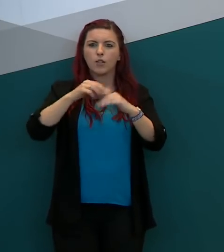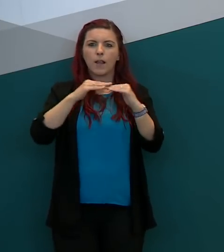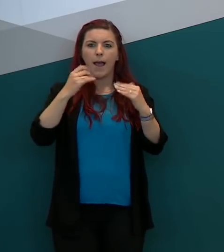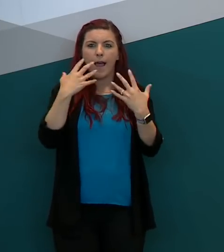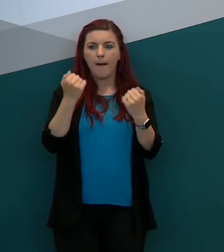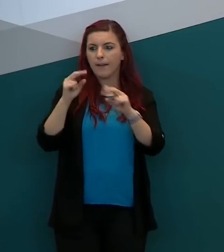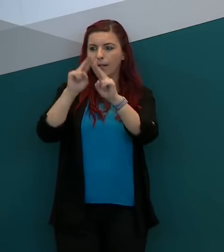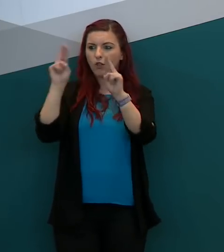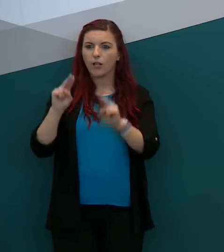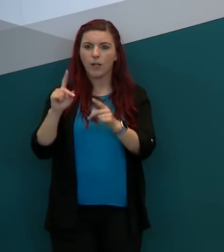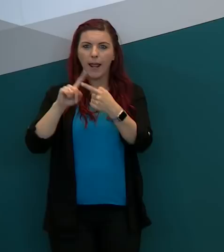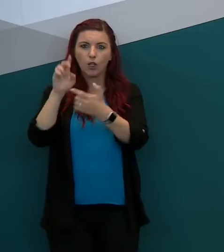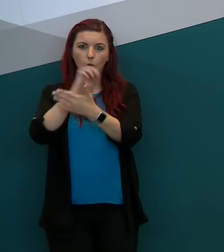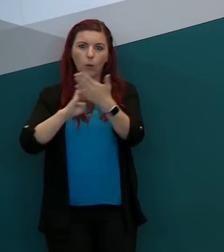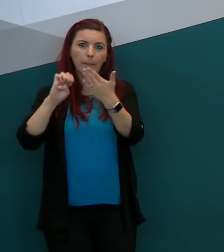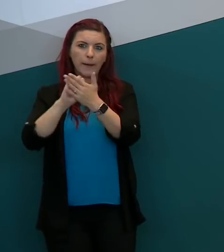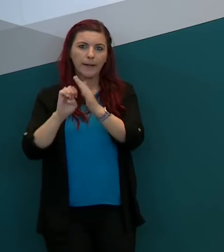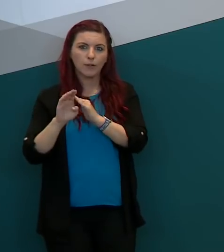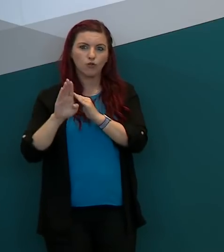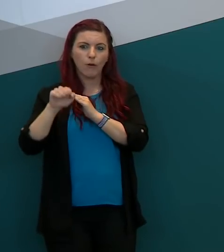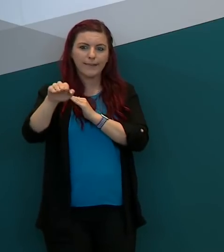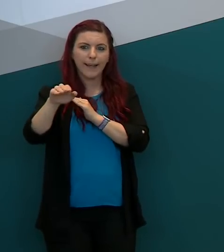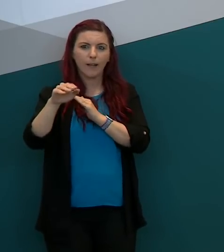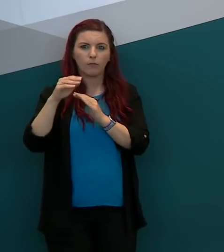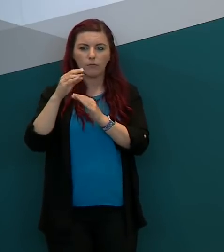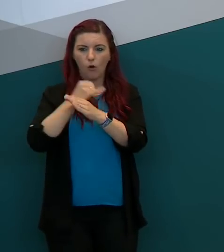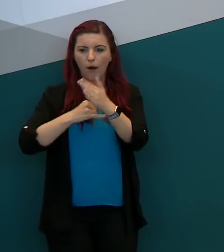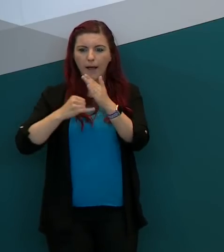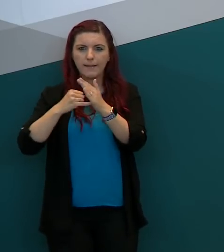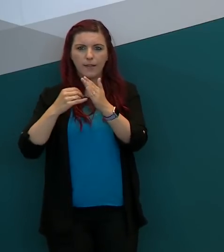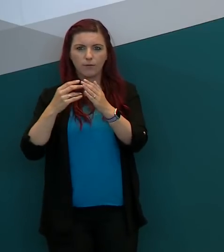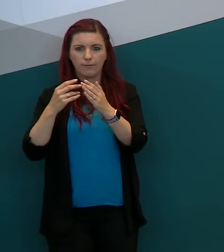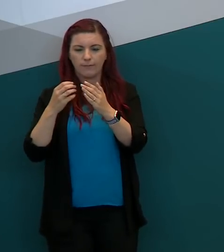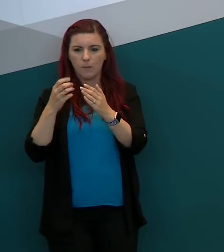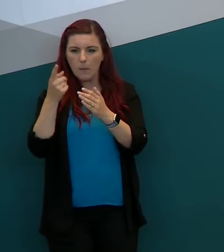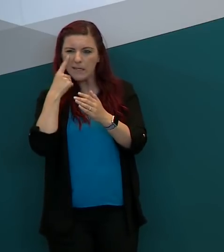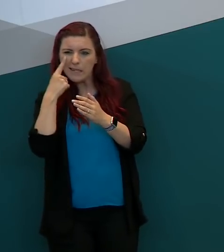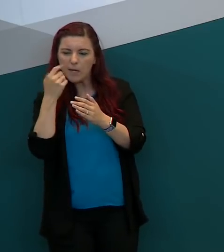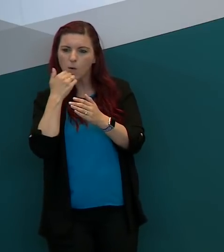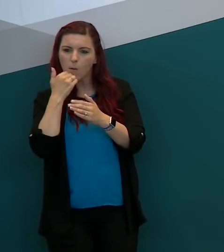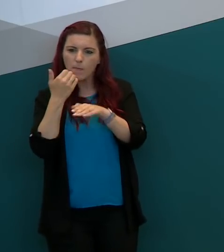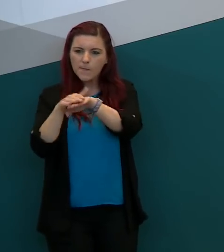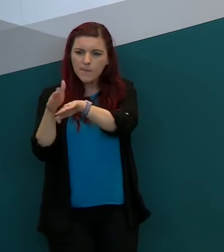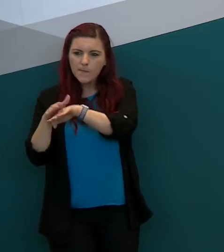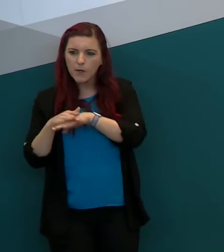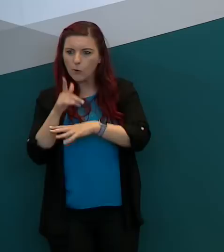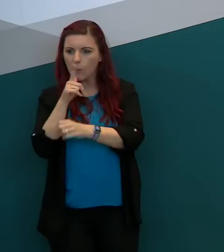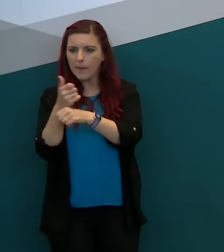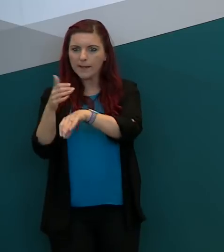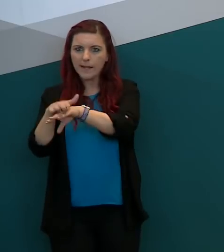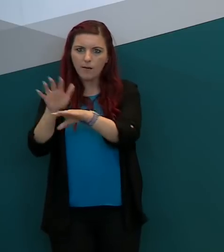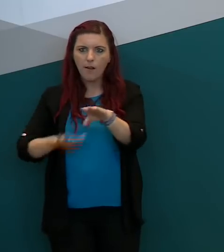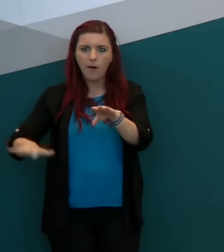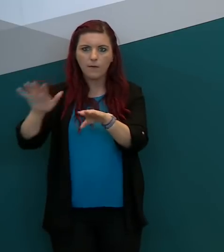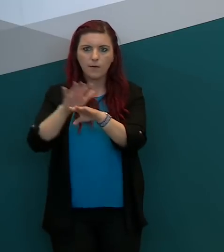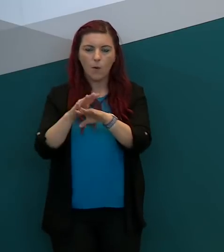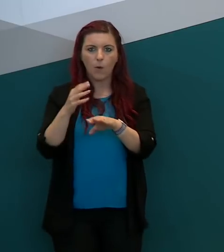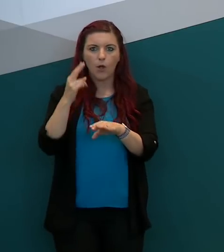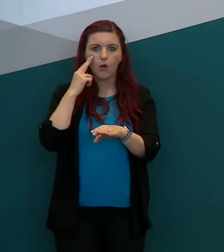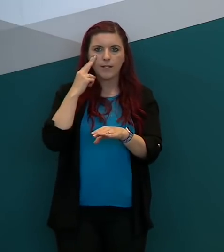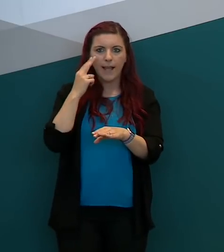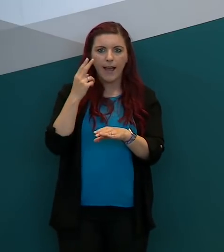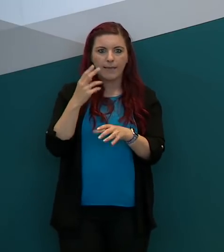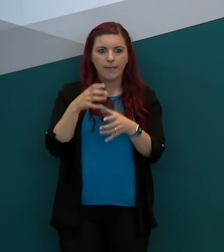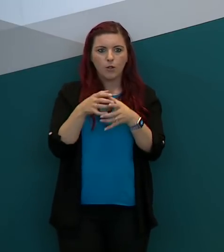international European trending or measurement of total excess mortality. And we understand the total excess mortality in the